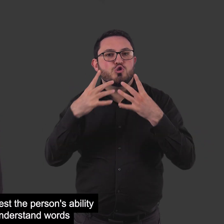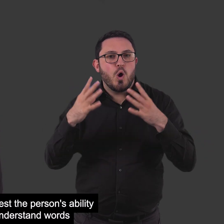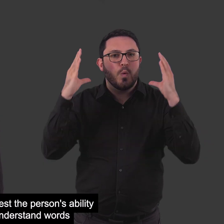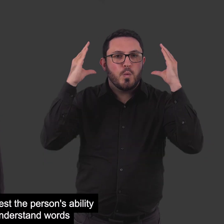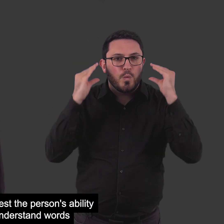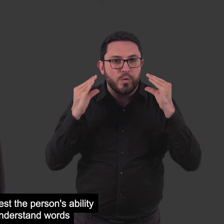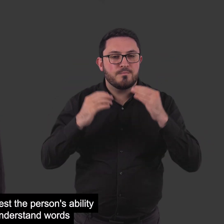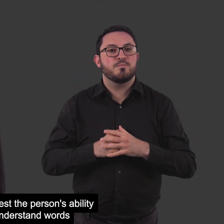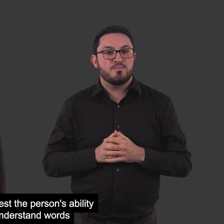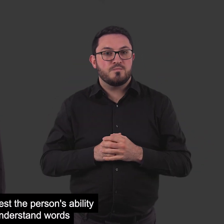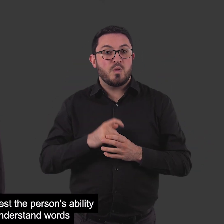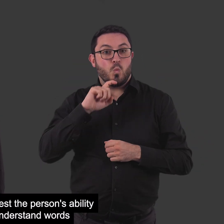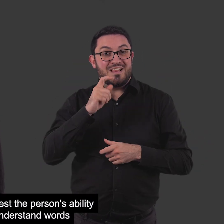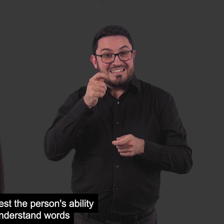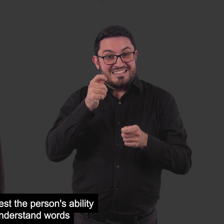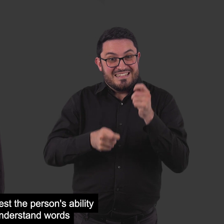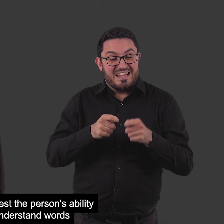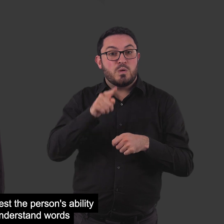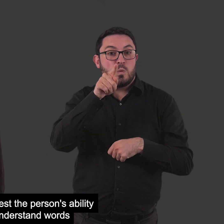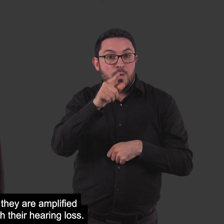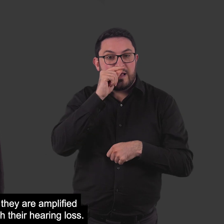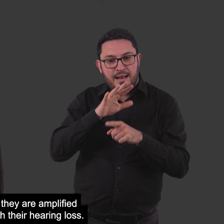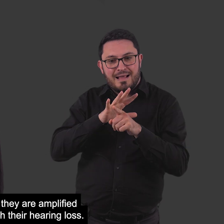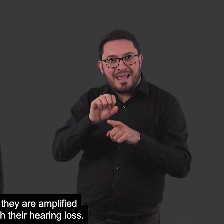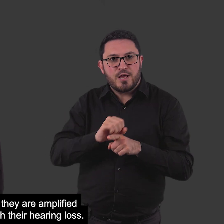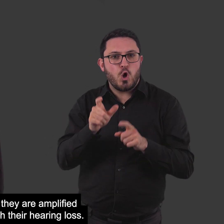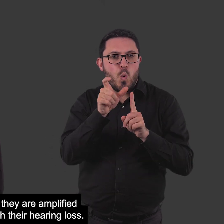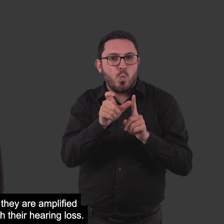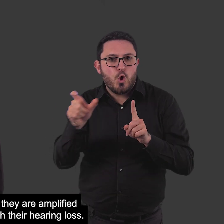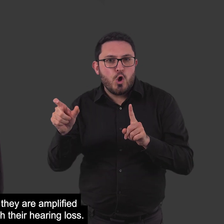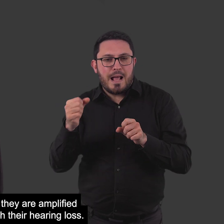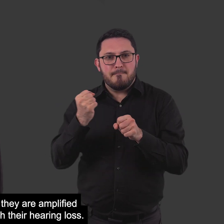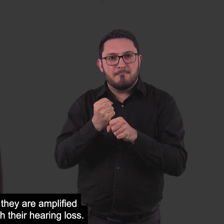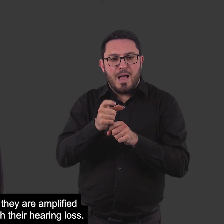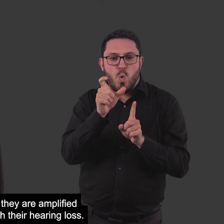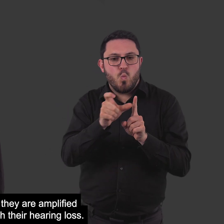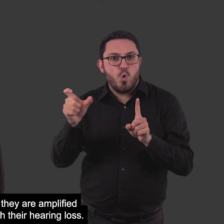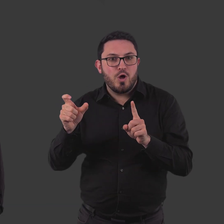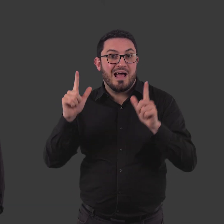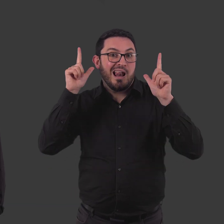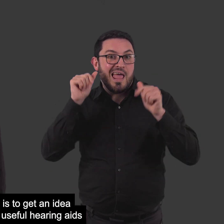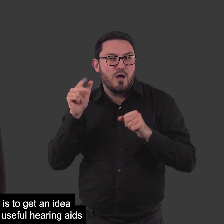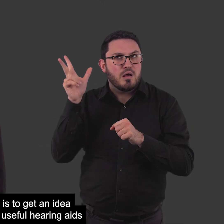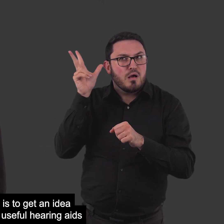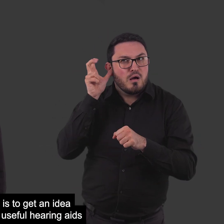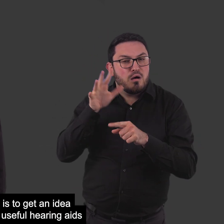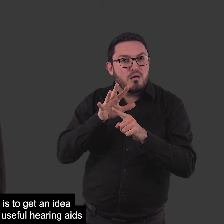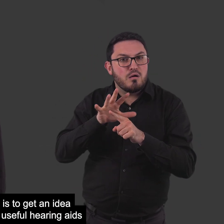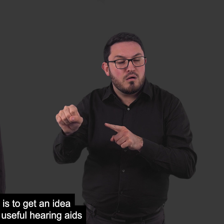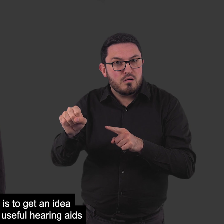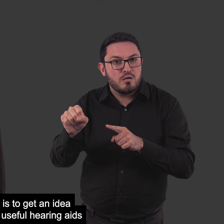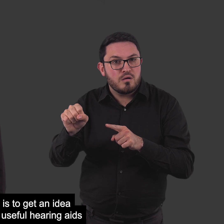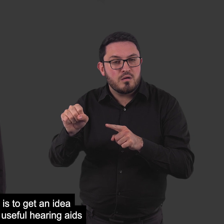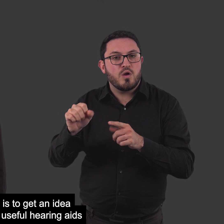We also test the person's ability to understand words when they are amplified to match their hearing loss. This is to get an